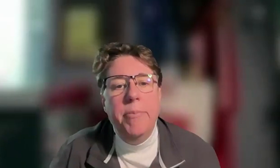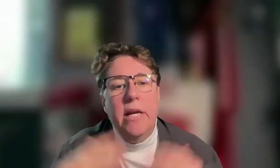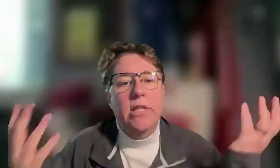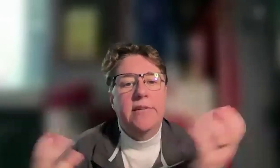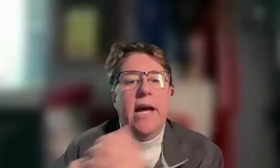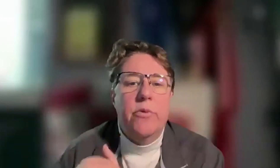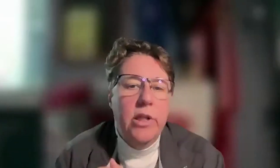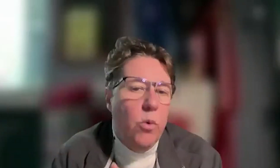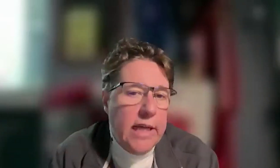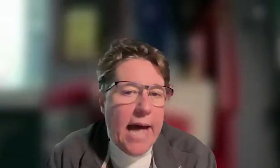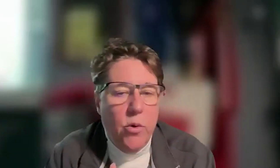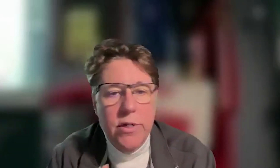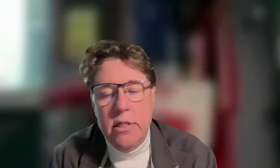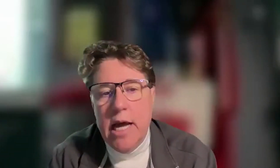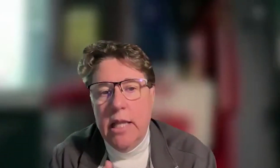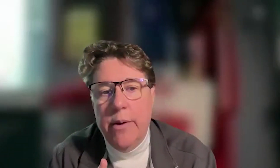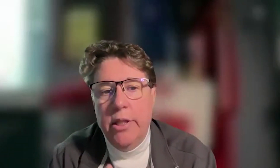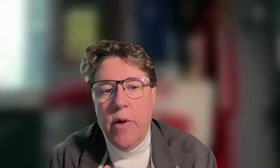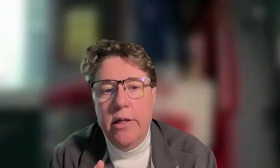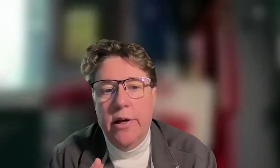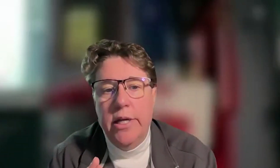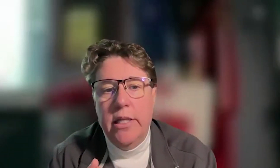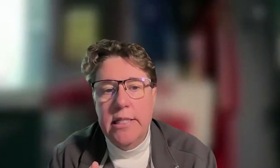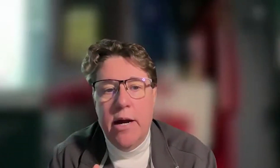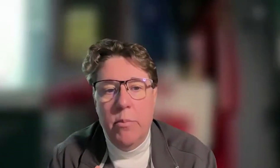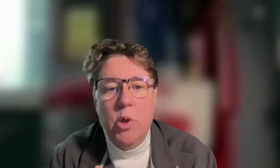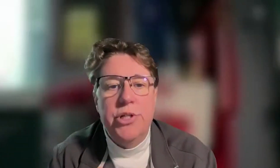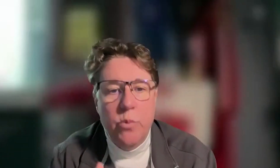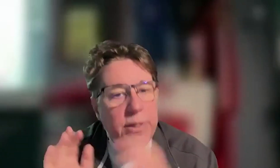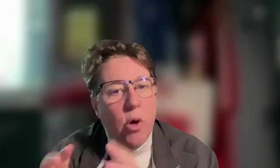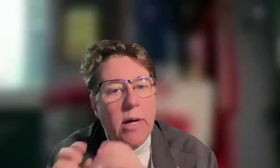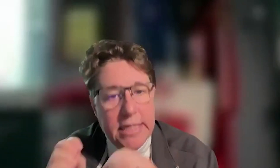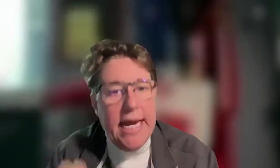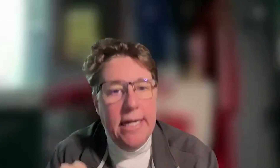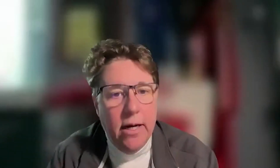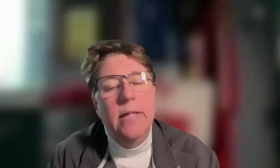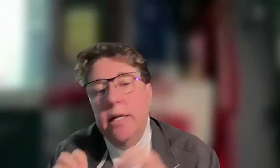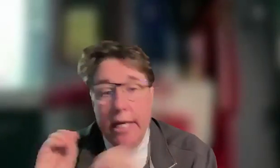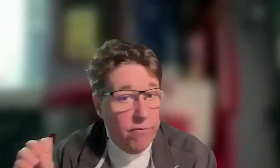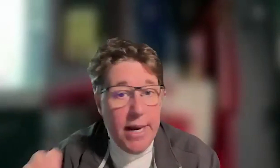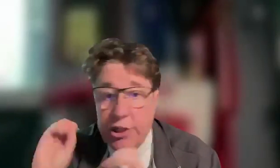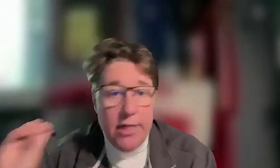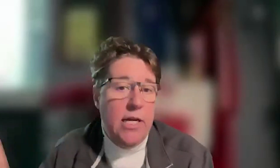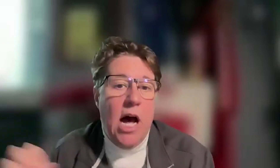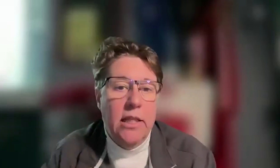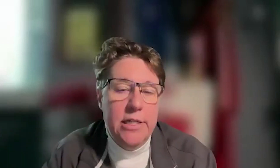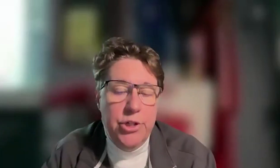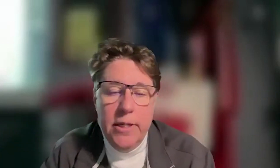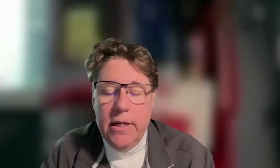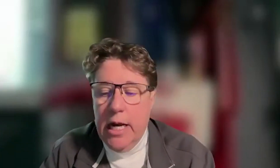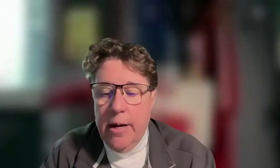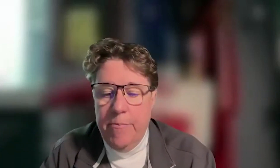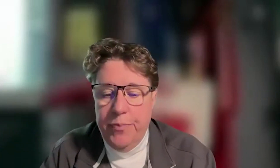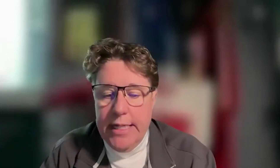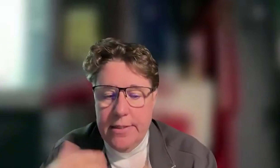think lumping everything together in the old categories and not allowing the granularity that's now emerging when we talk about data, information, and